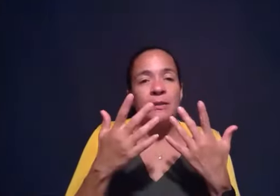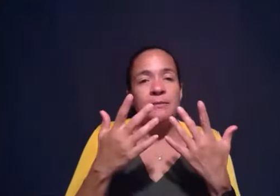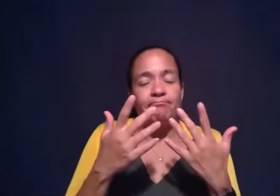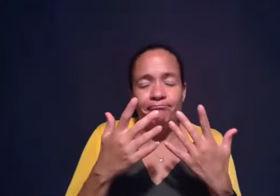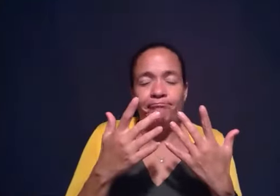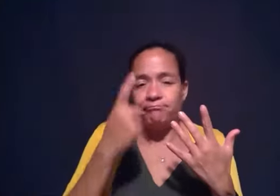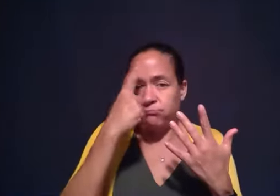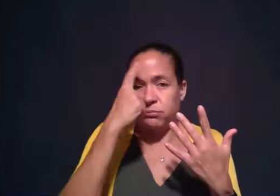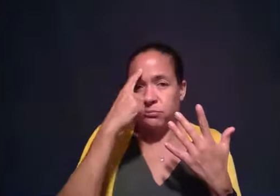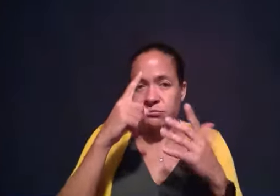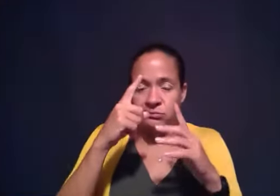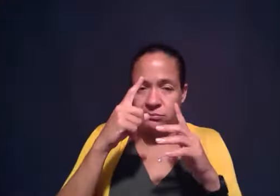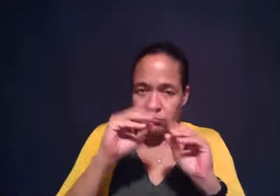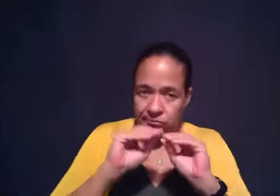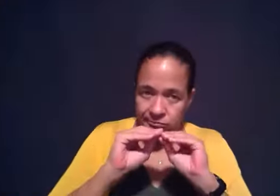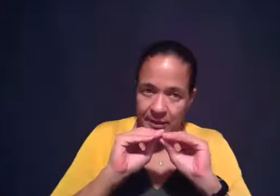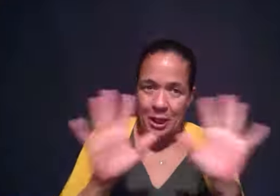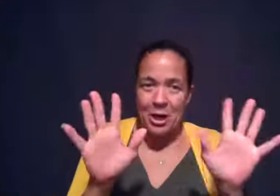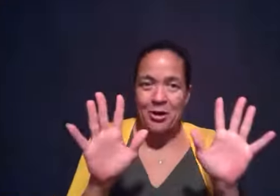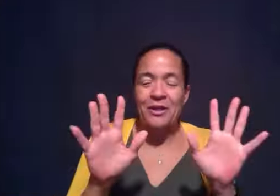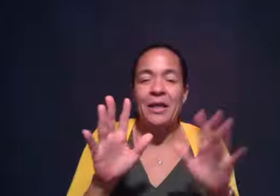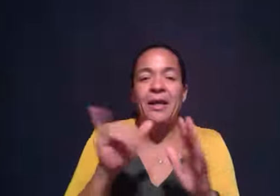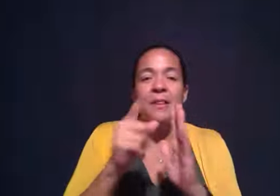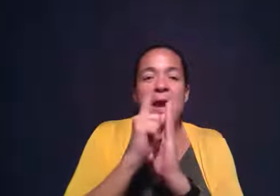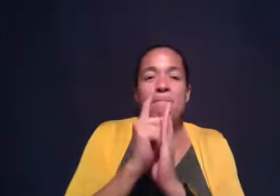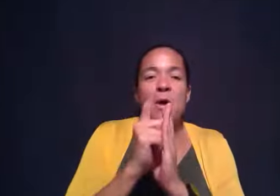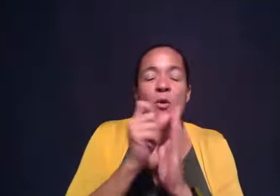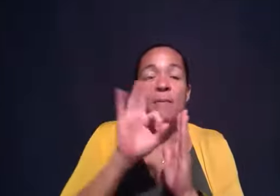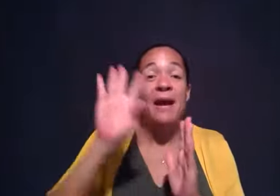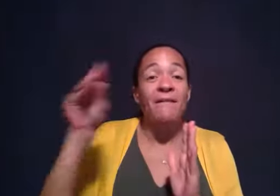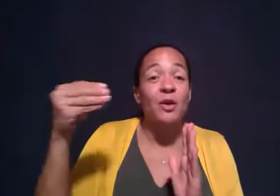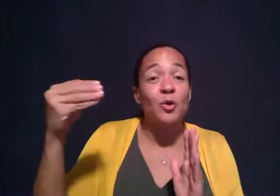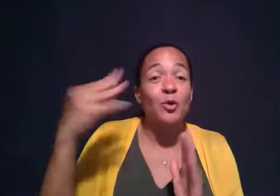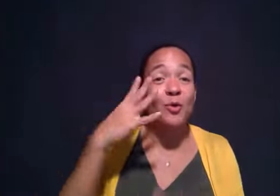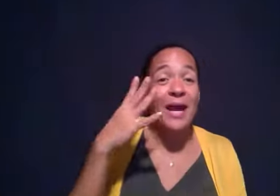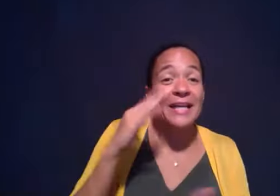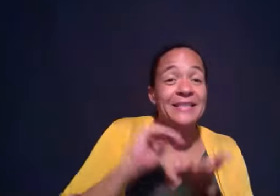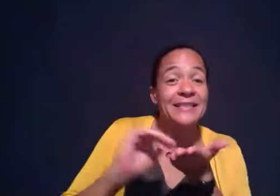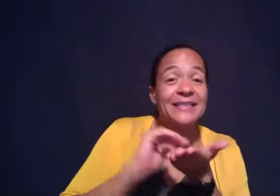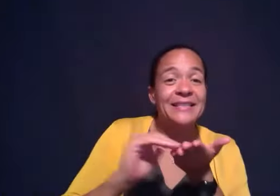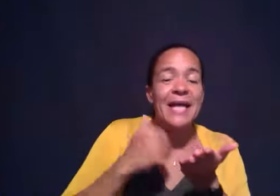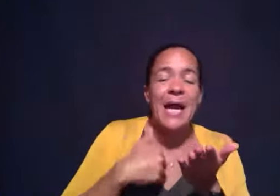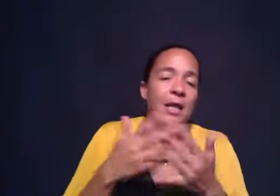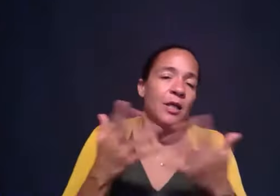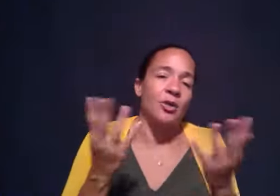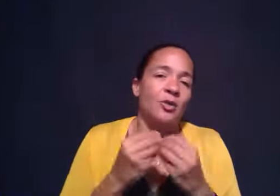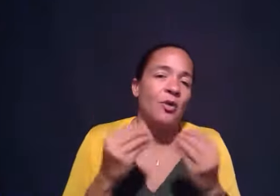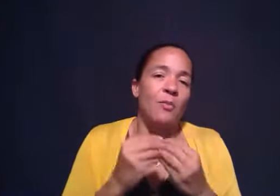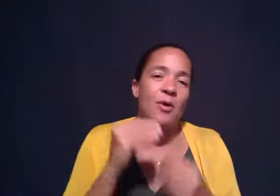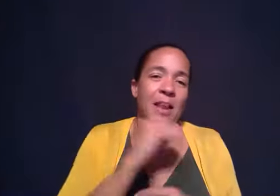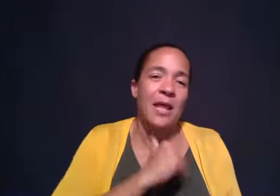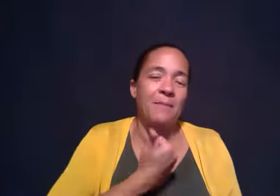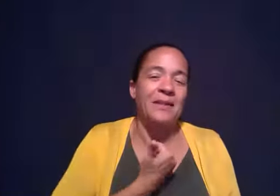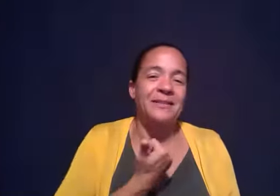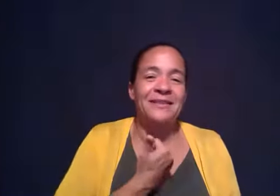grace was that I could no longer tell myself the story that it was, you know, what's a nice girl like me doing in a